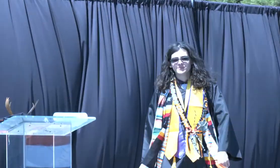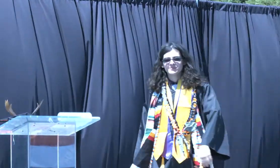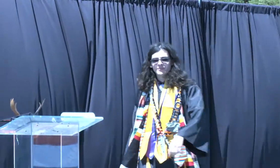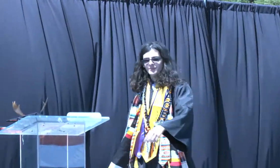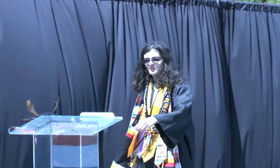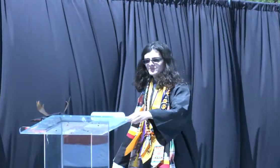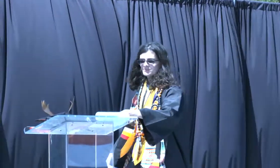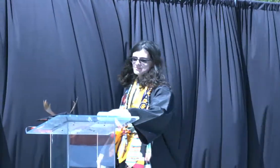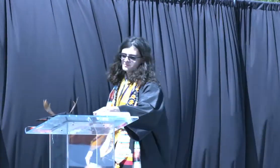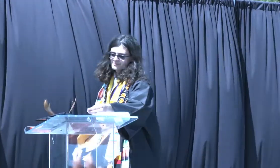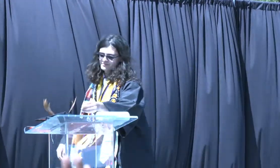Thank you so much.